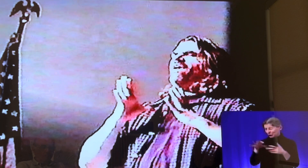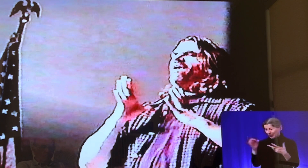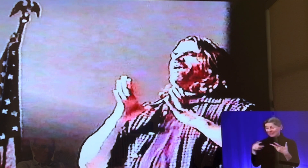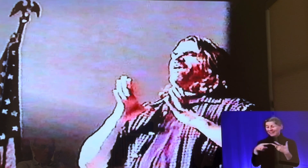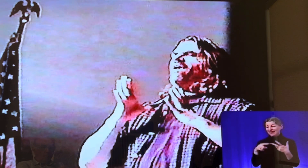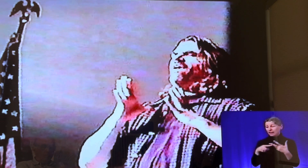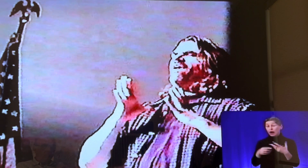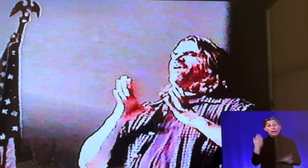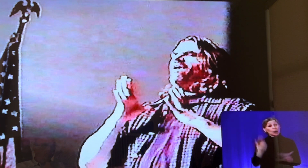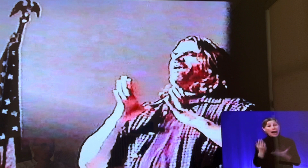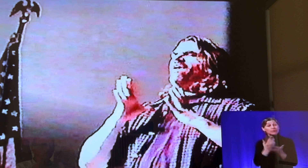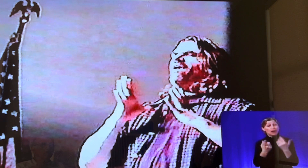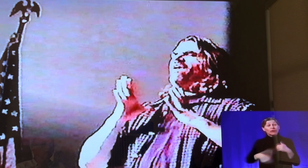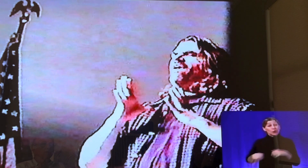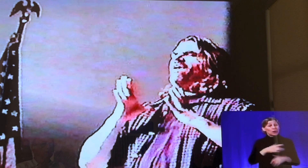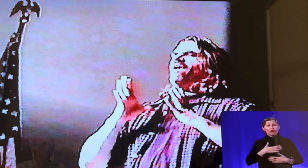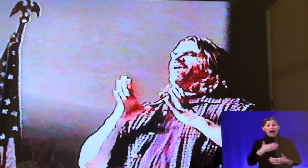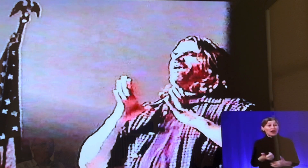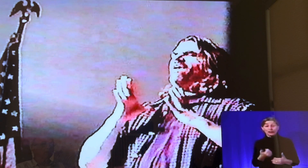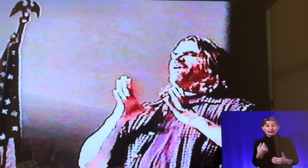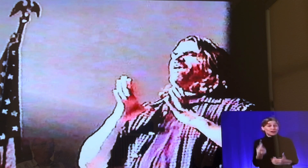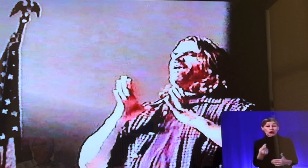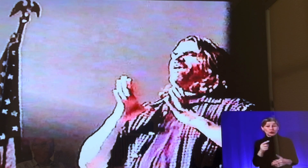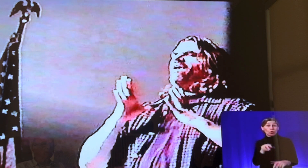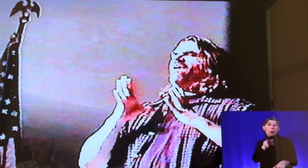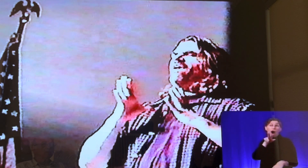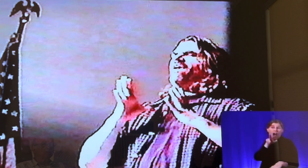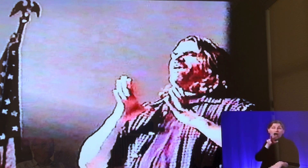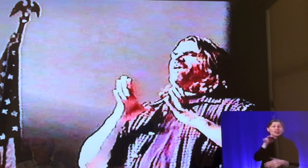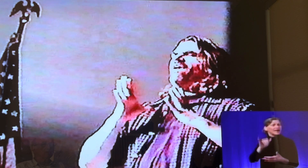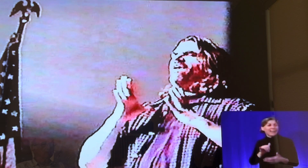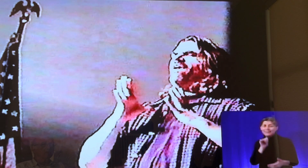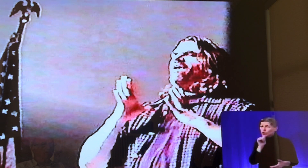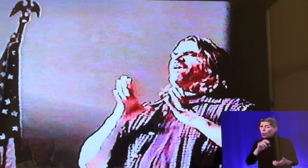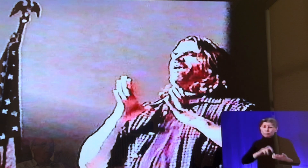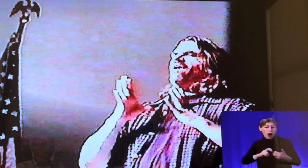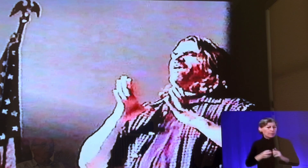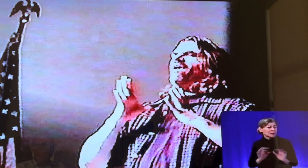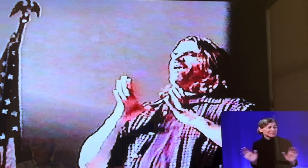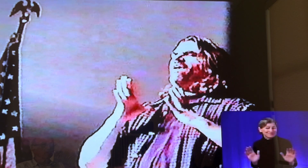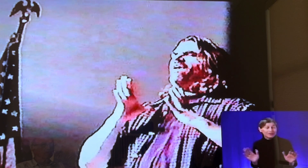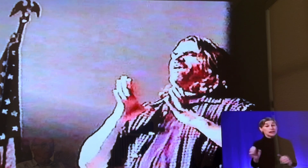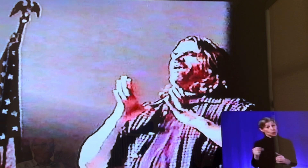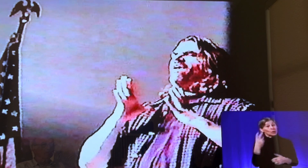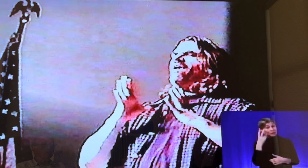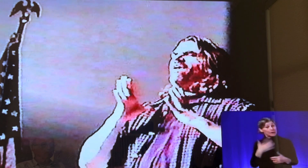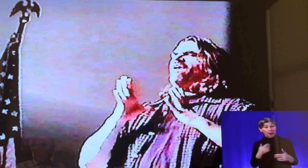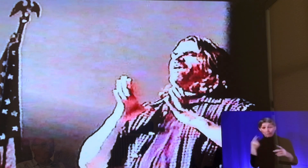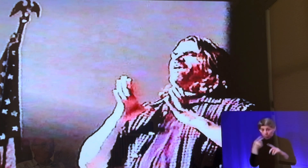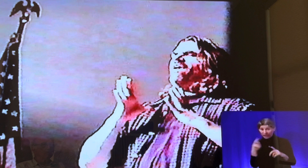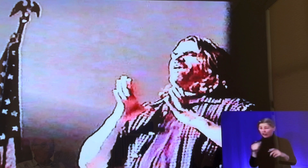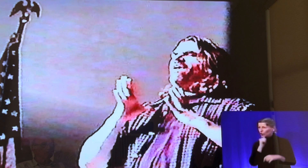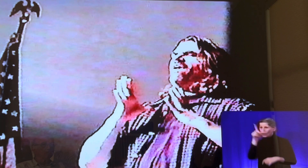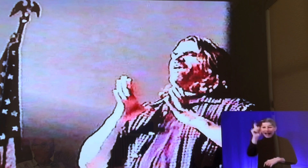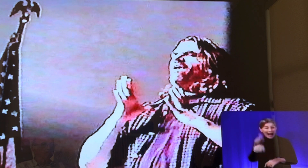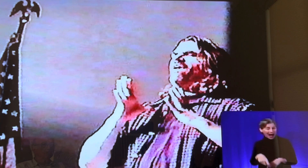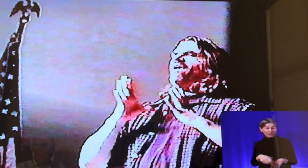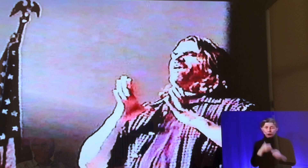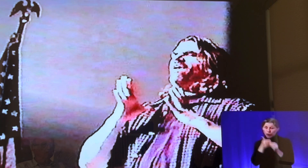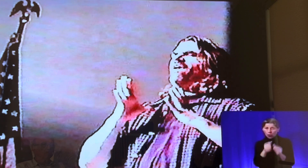some of you would rather just watch. That's no problem. So you see, my point is that you don't have to go word for word telling